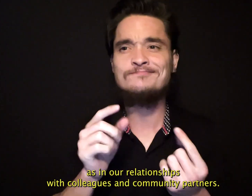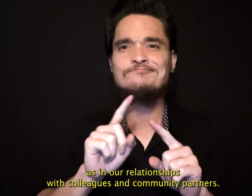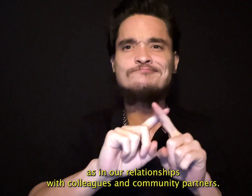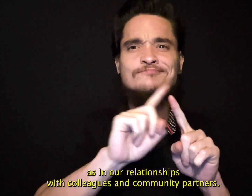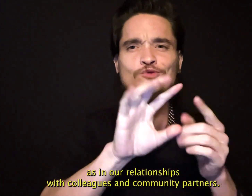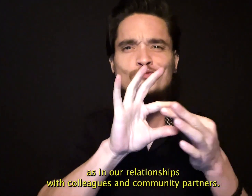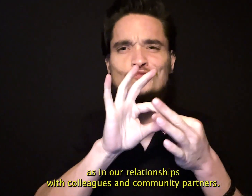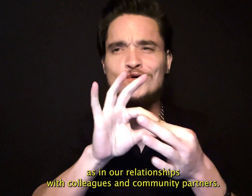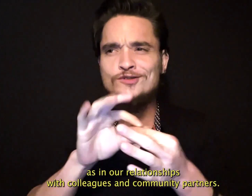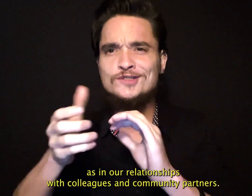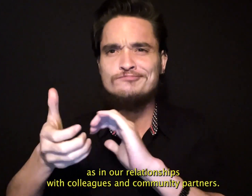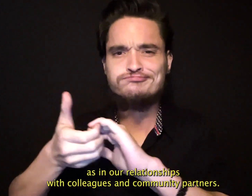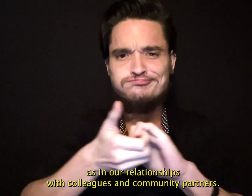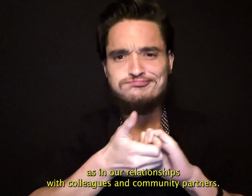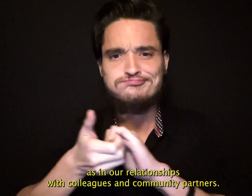community partners.